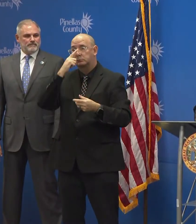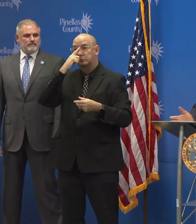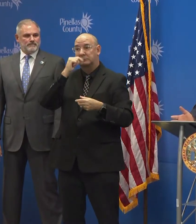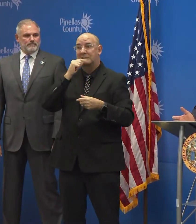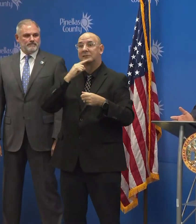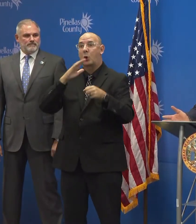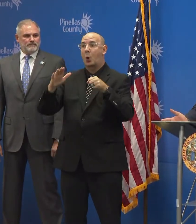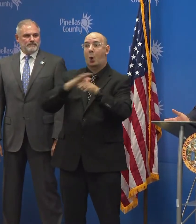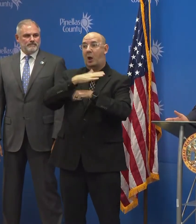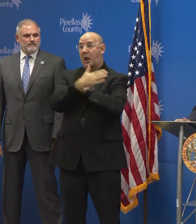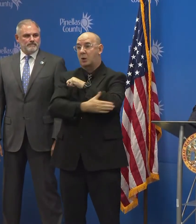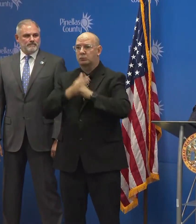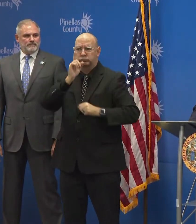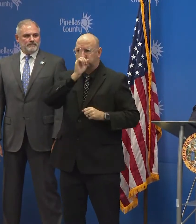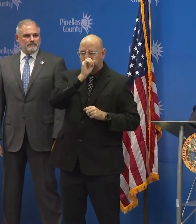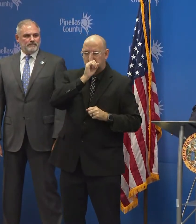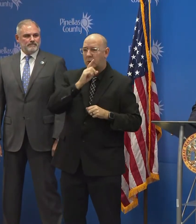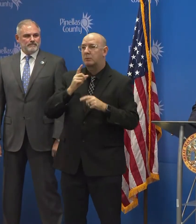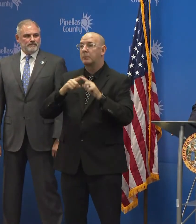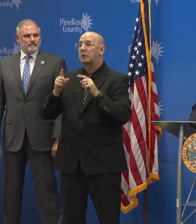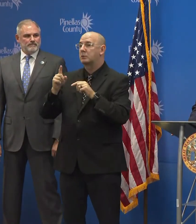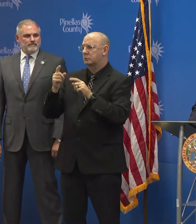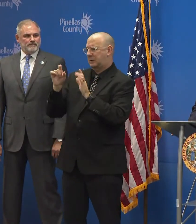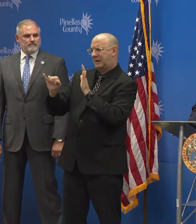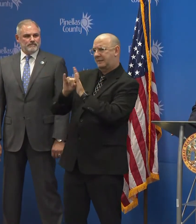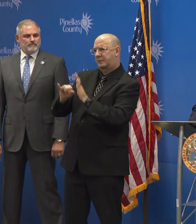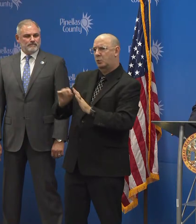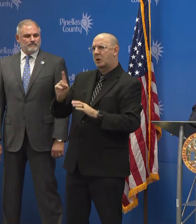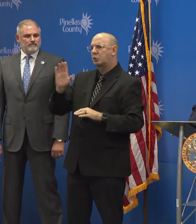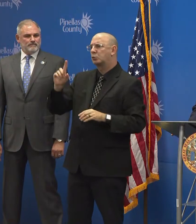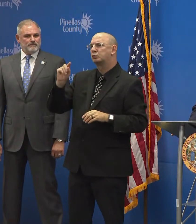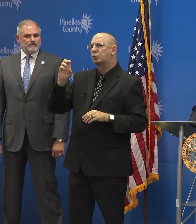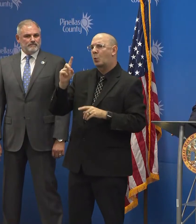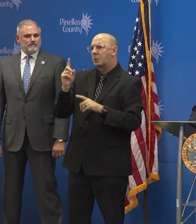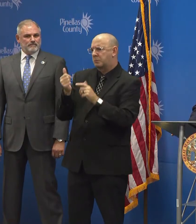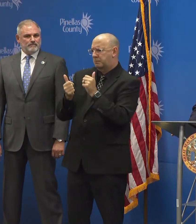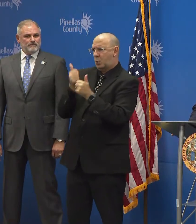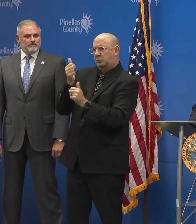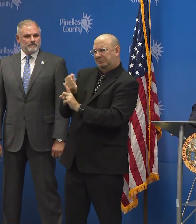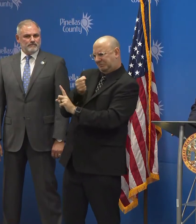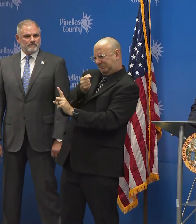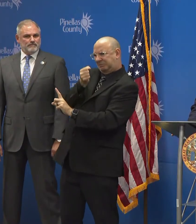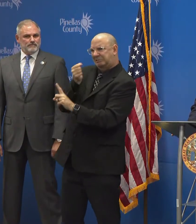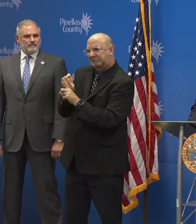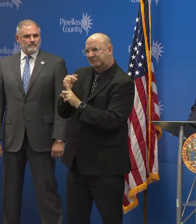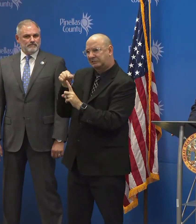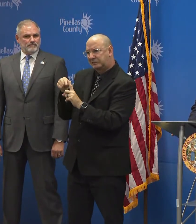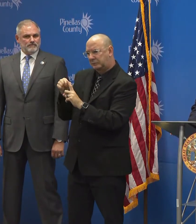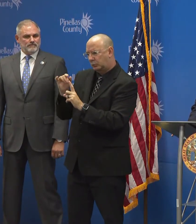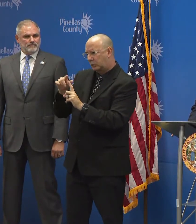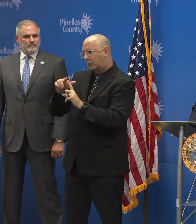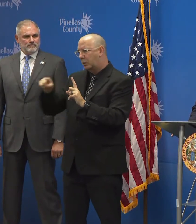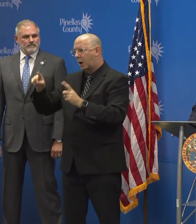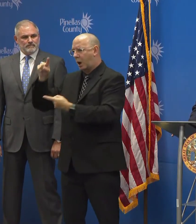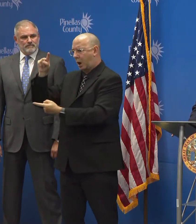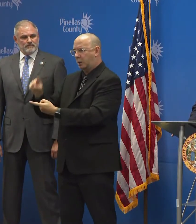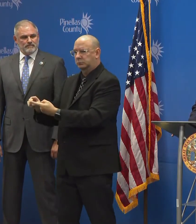or areas that are likely more vulnerable to the effects of the storm. So you can find the zone you're in by going to